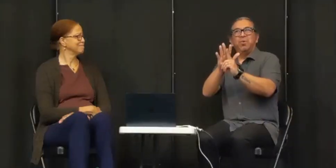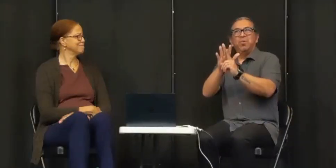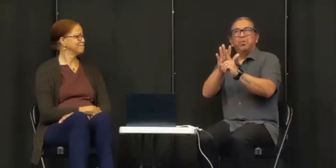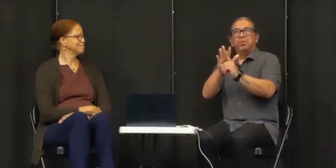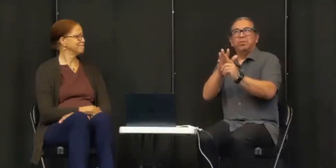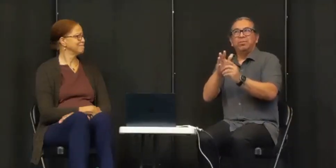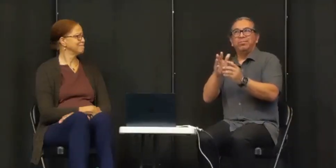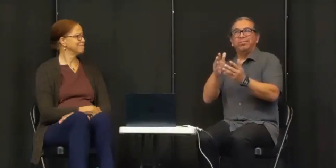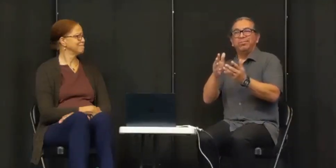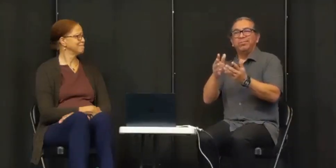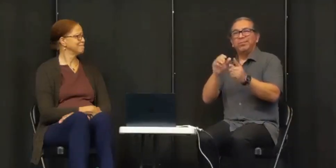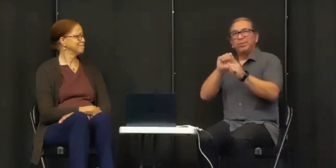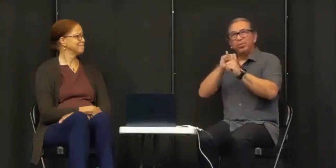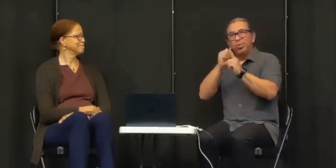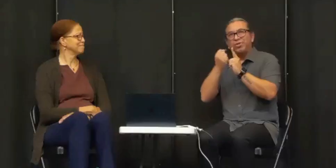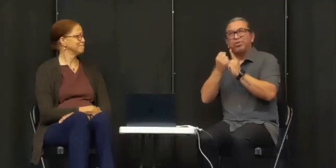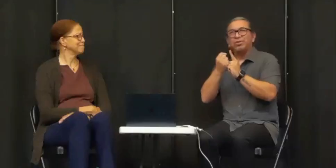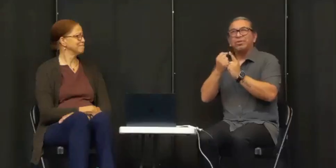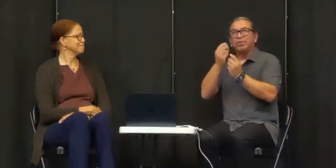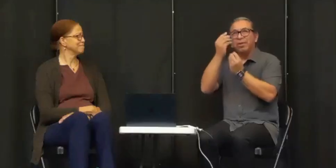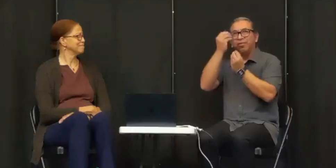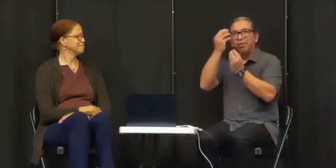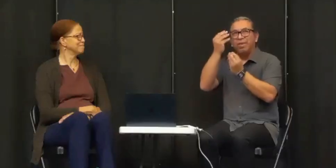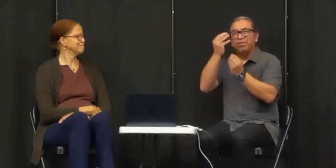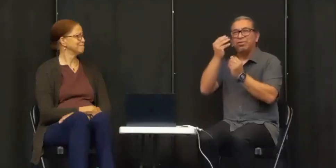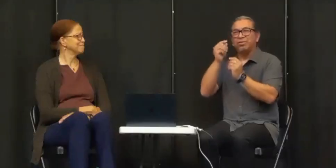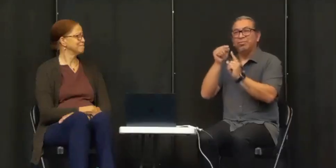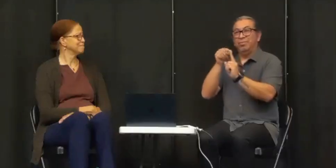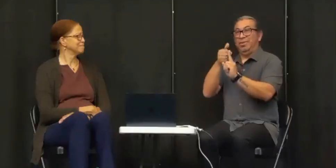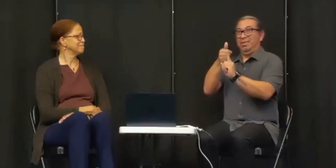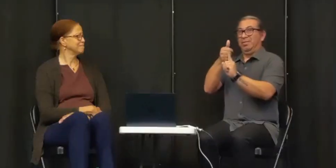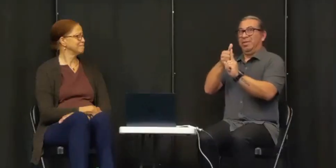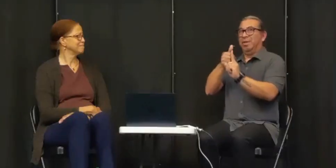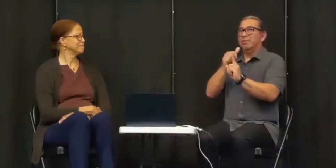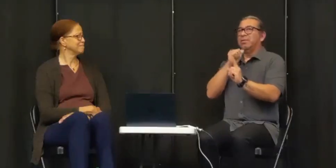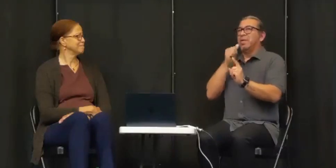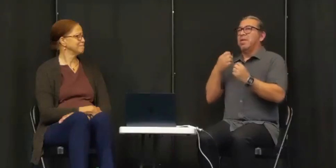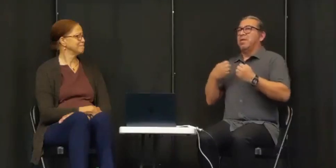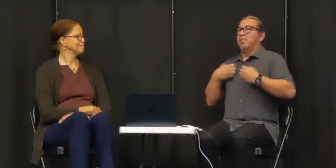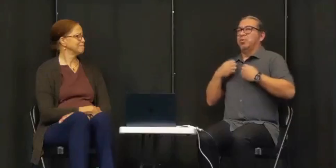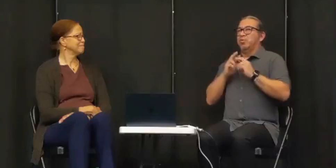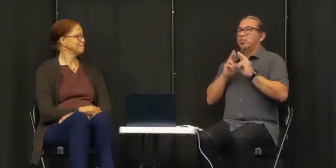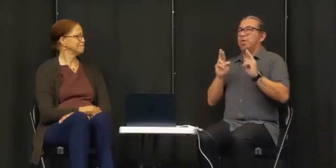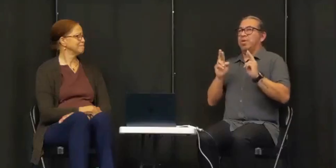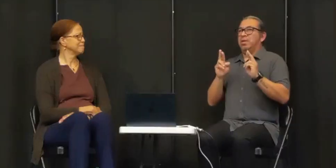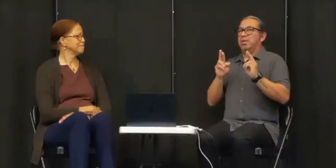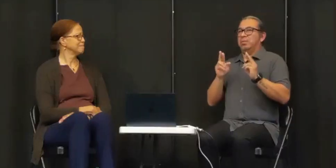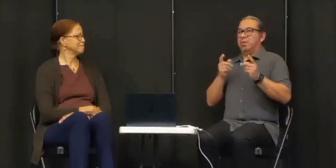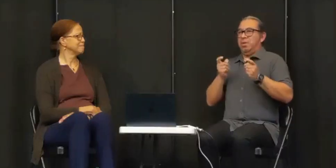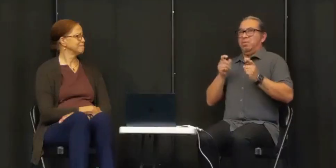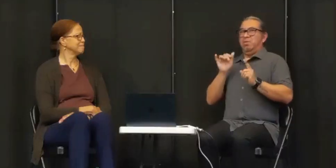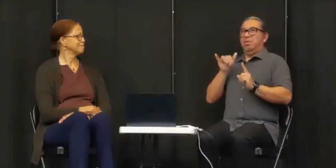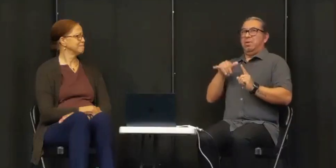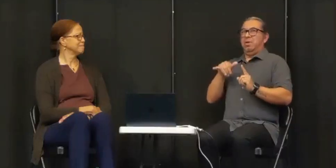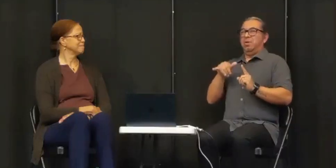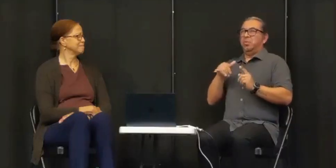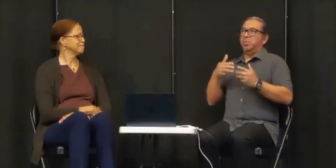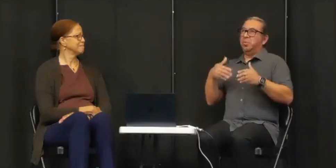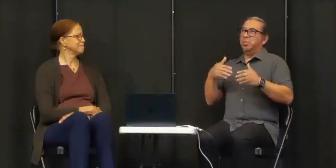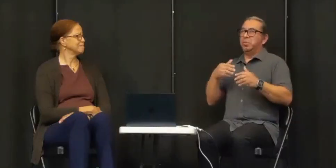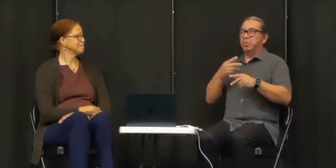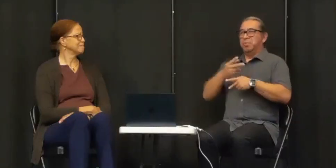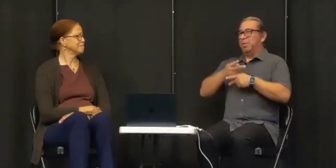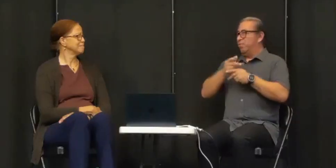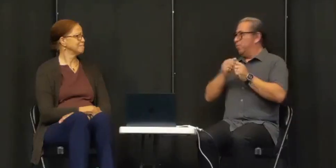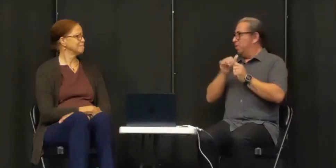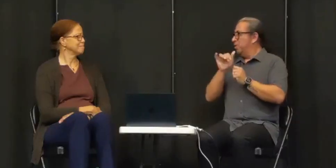children maybe get exposed to situations or information that is impactful and they're not emotionally ready